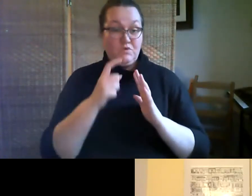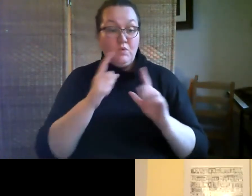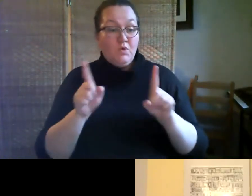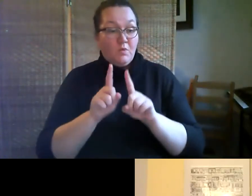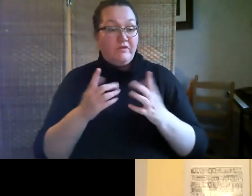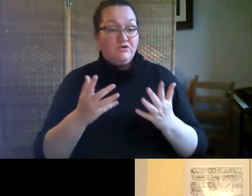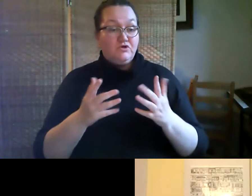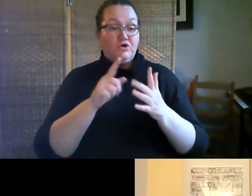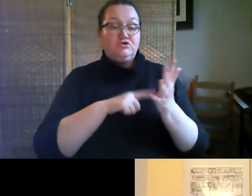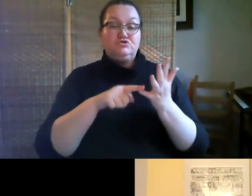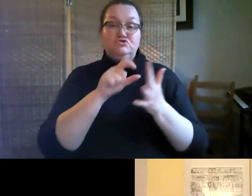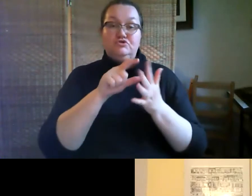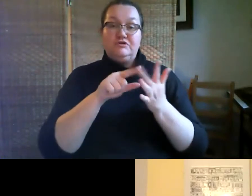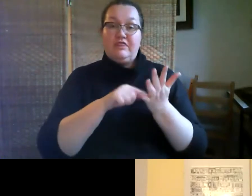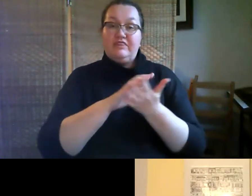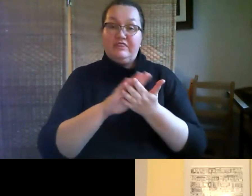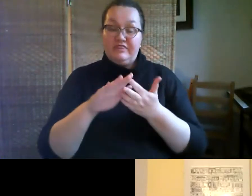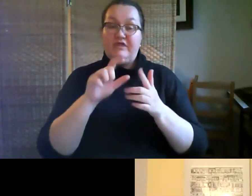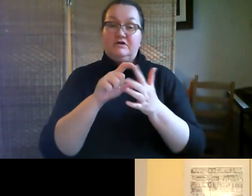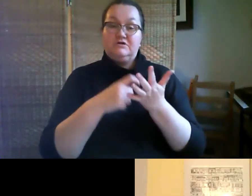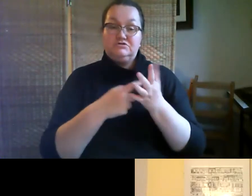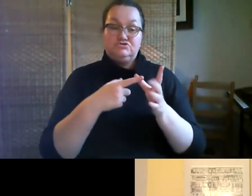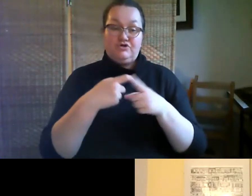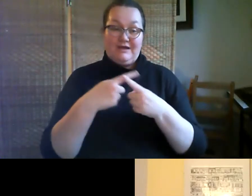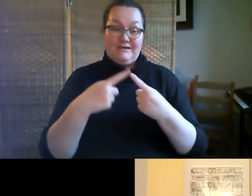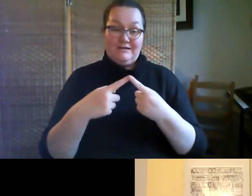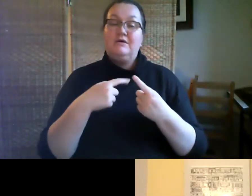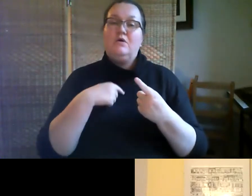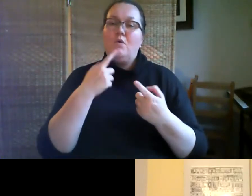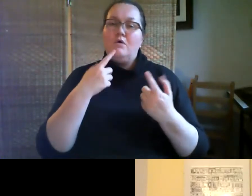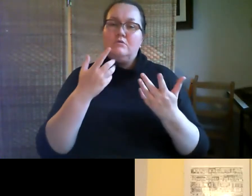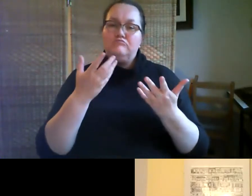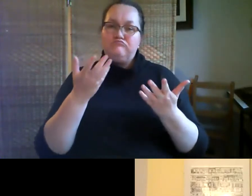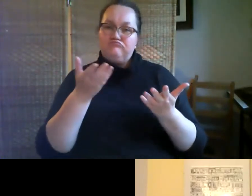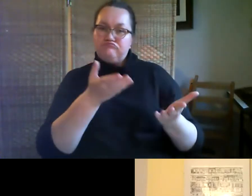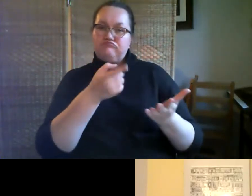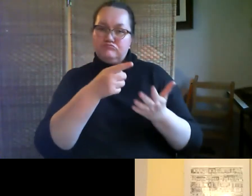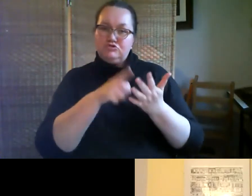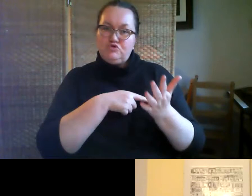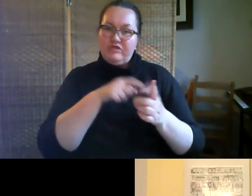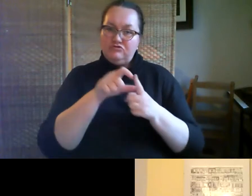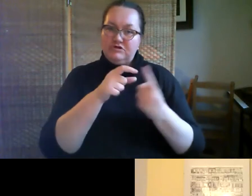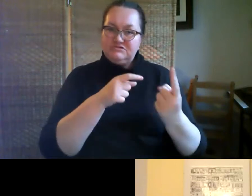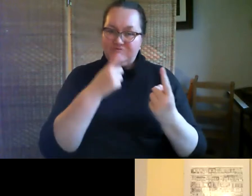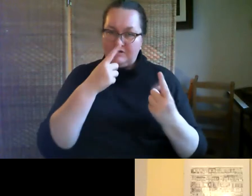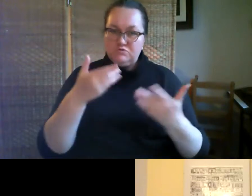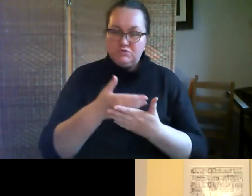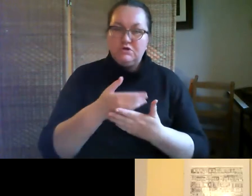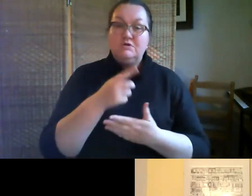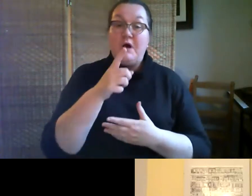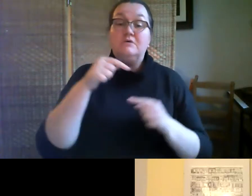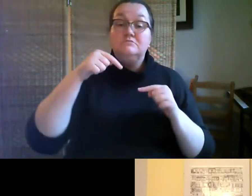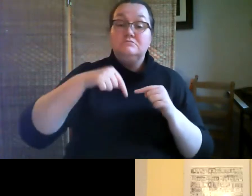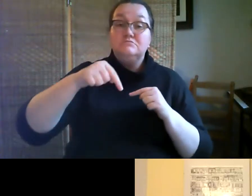Thrake. So I'll let Jude sort of introduce herself, but each one of these events, Birds of